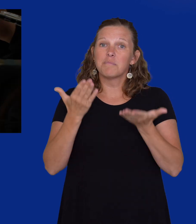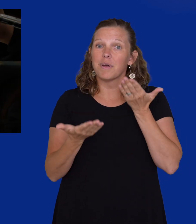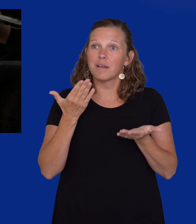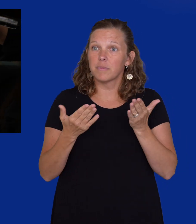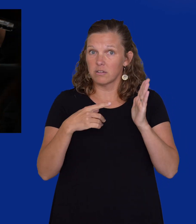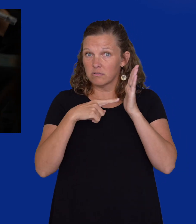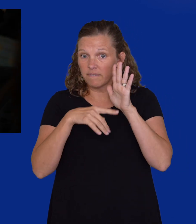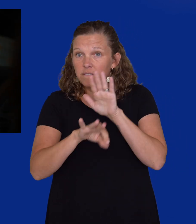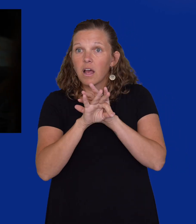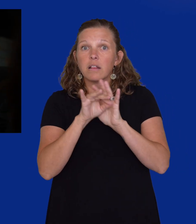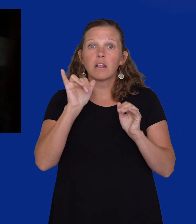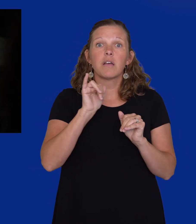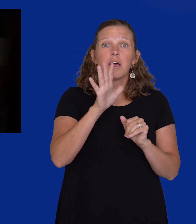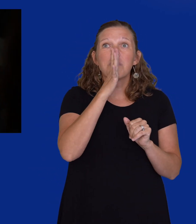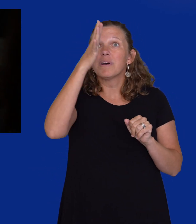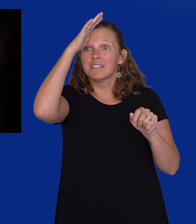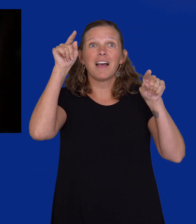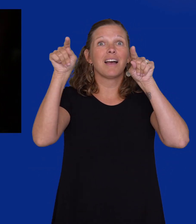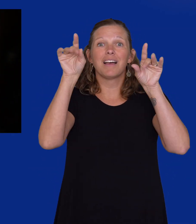that parents are related to each other,